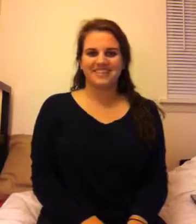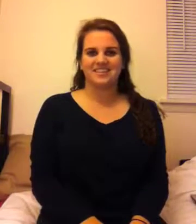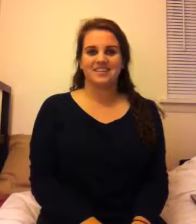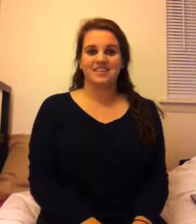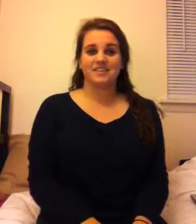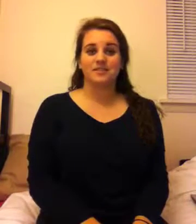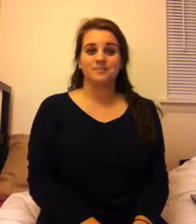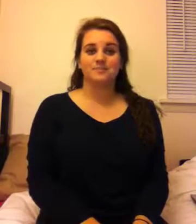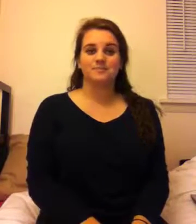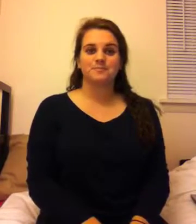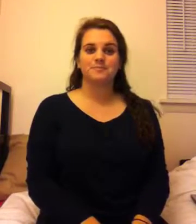taking.